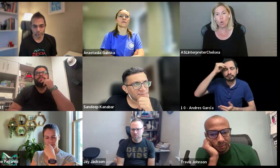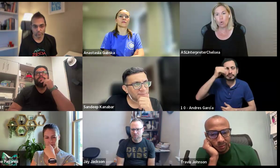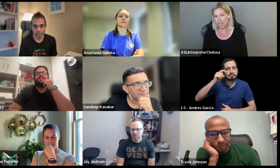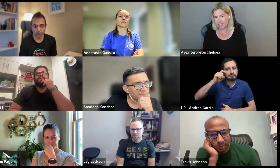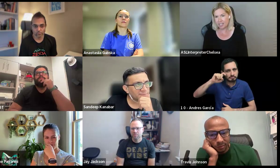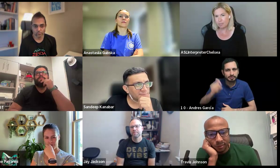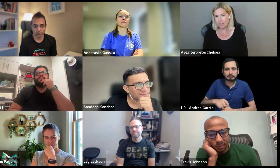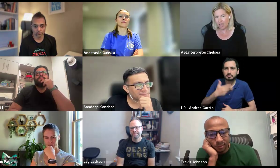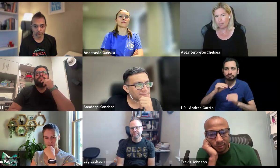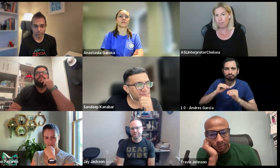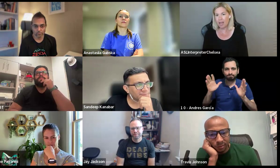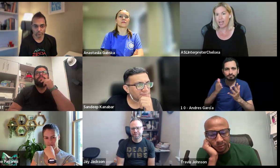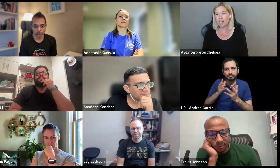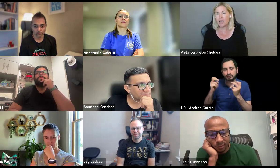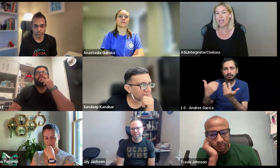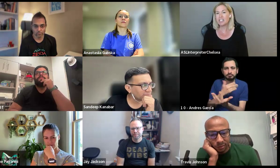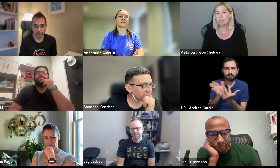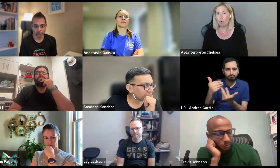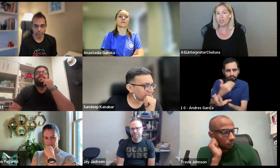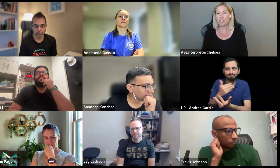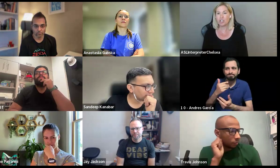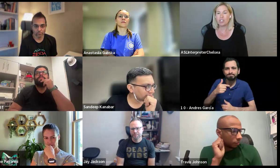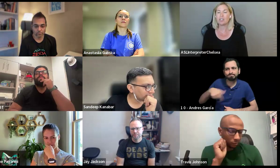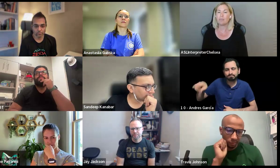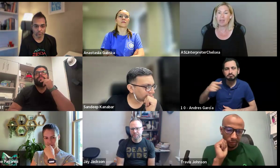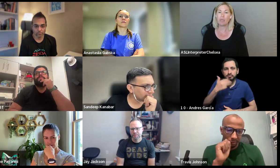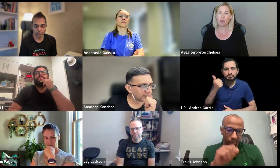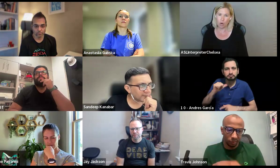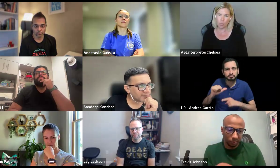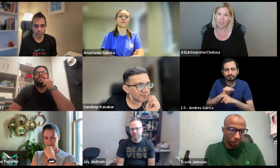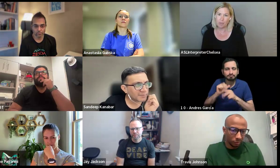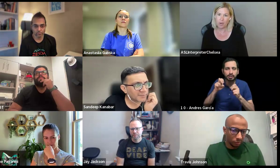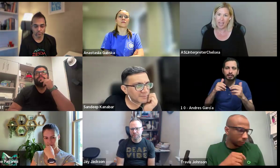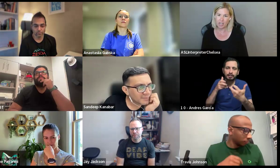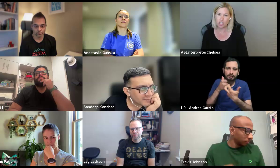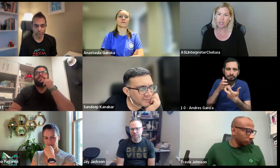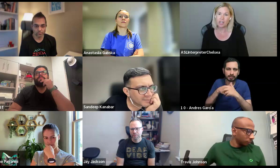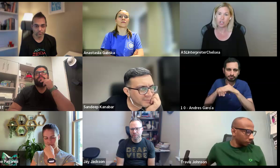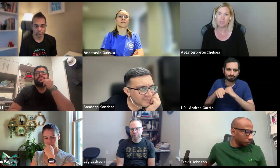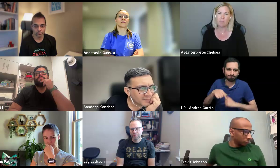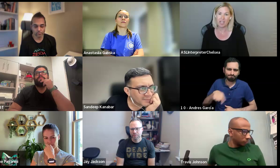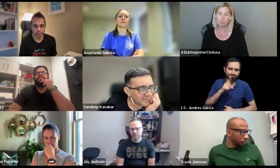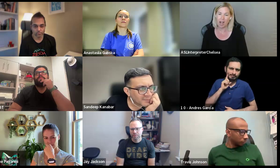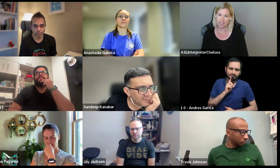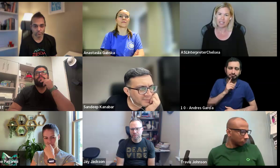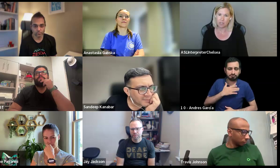no criticism to them, but it's important to just be thorough in communication in terms of best practices